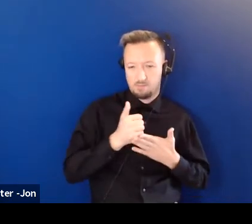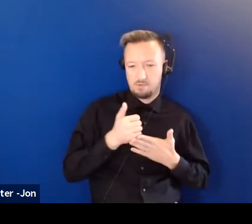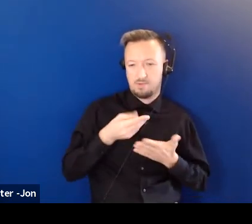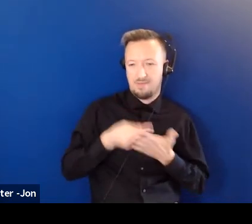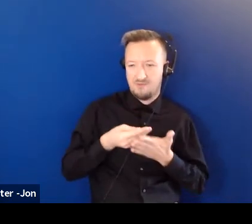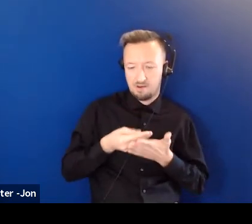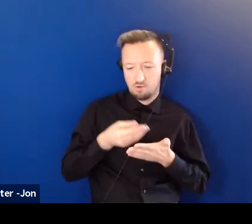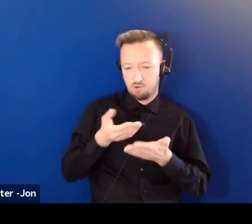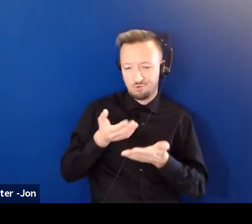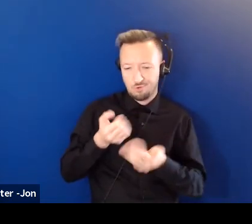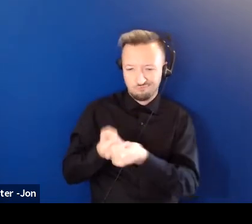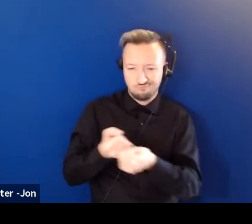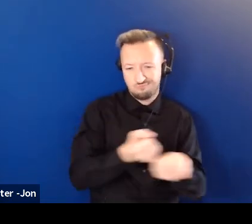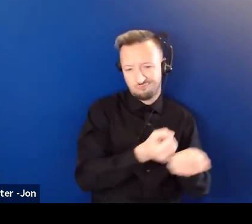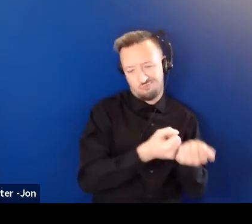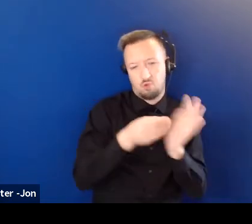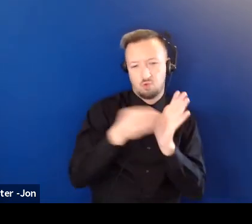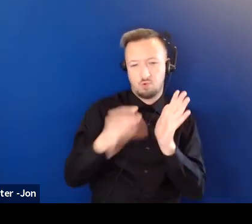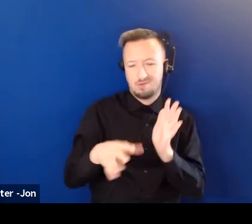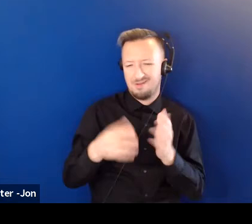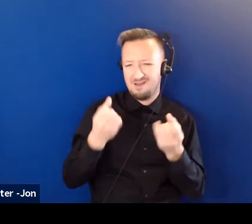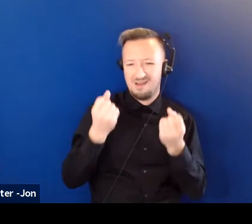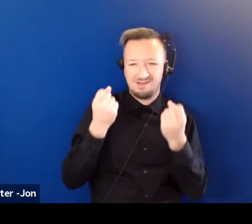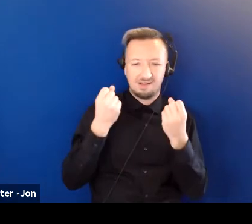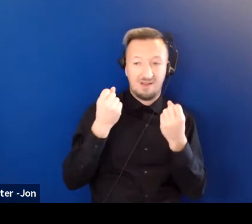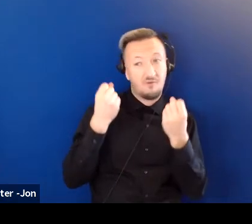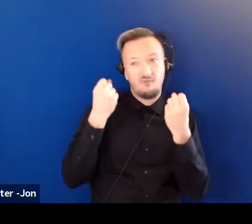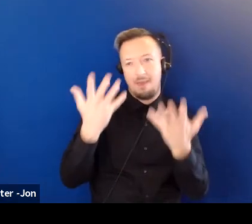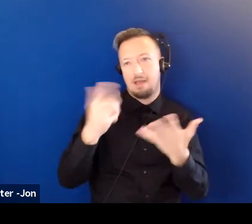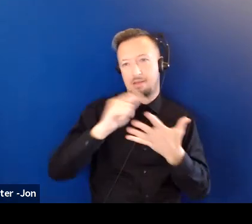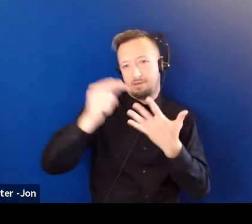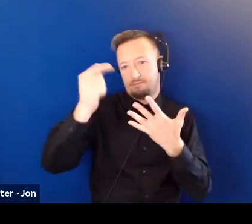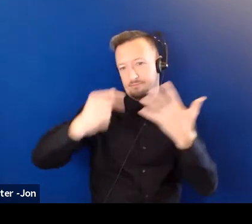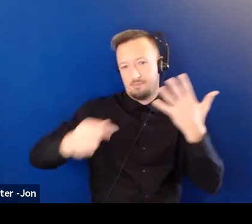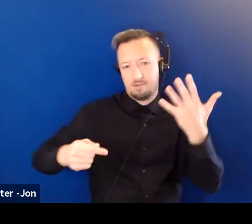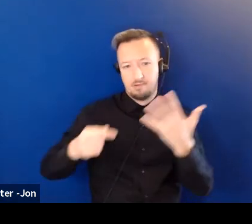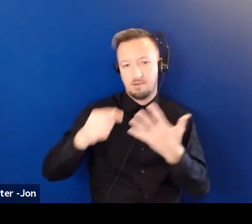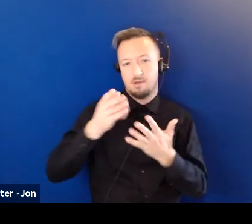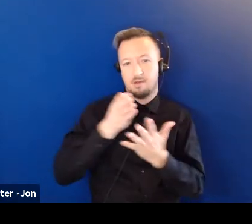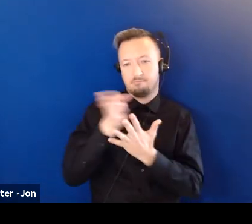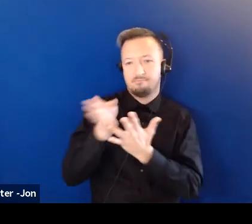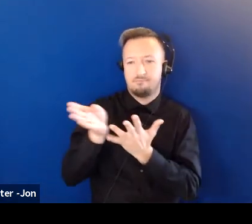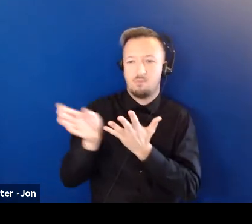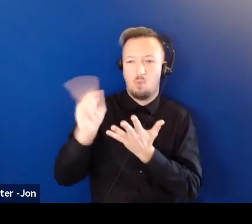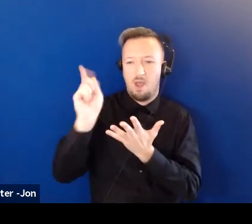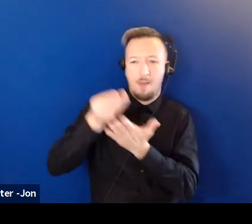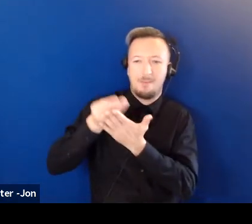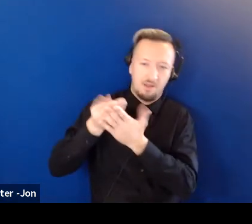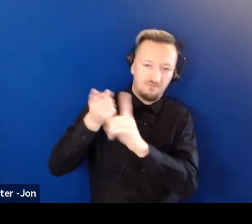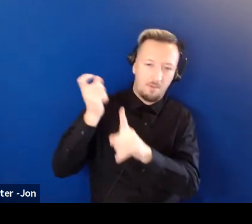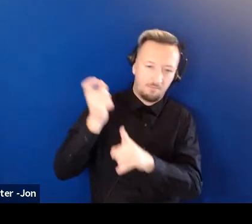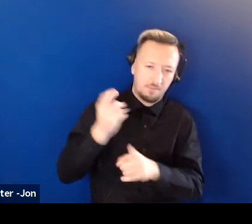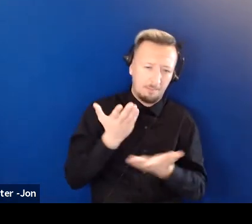And there's multiple other funding streams, and I'm happy to kind of dive through that. And I know I'm